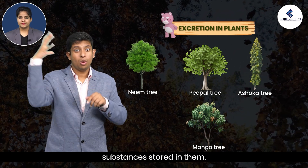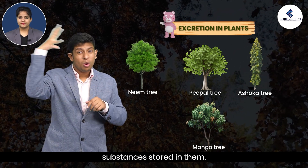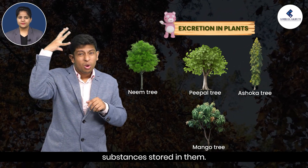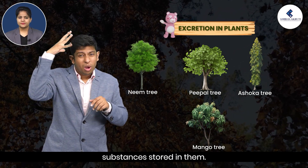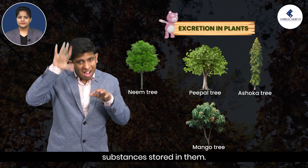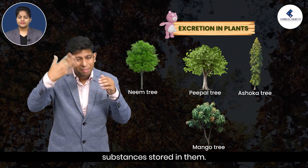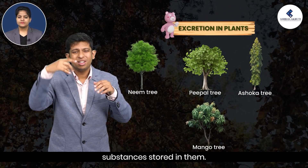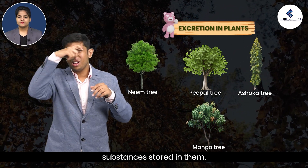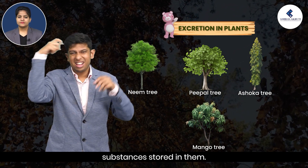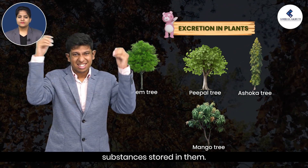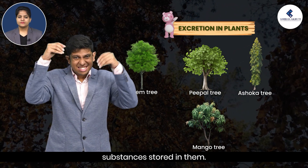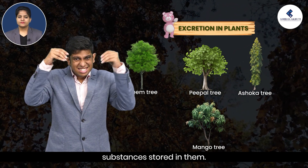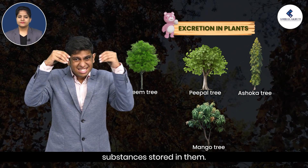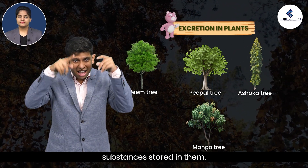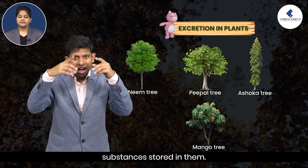them.